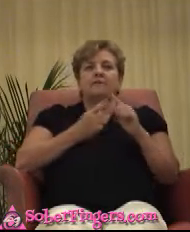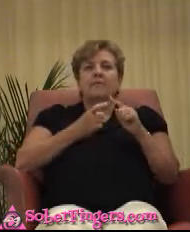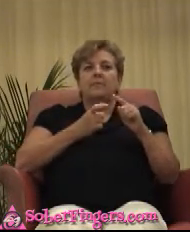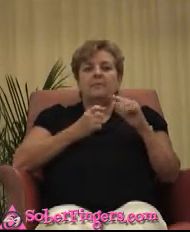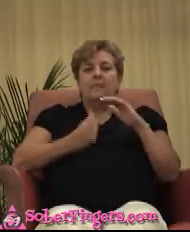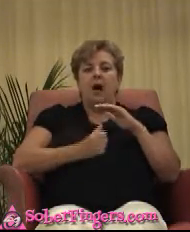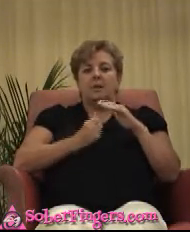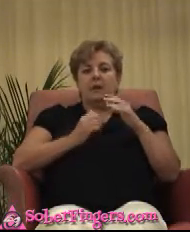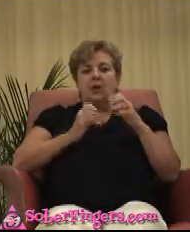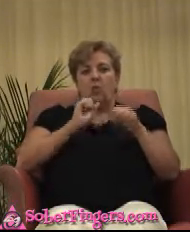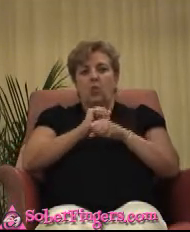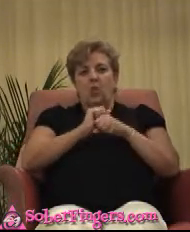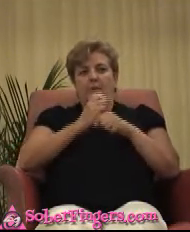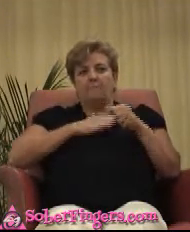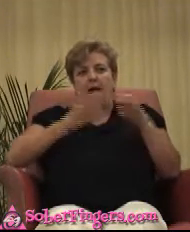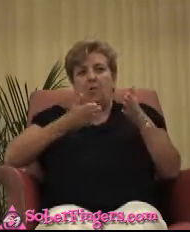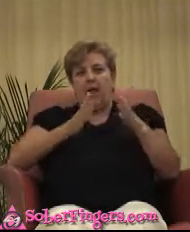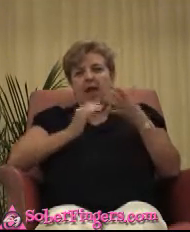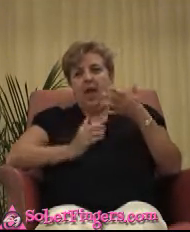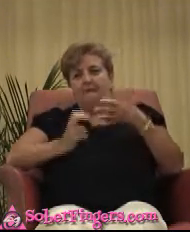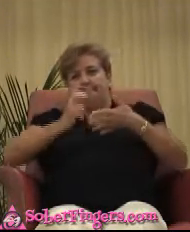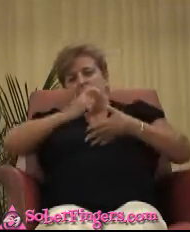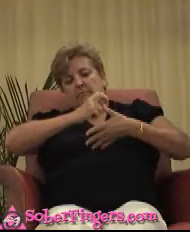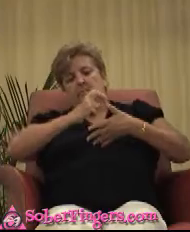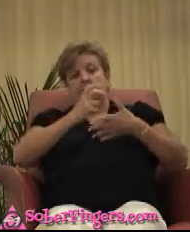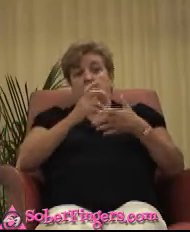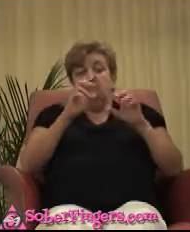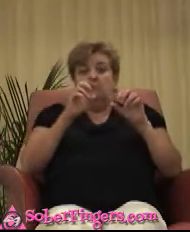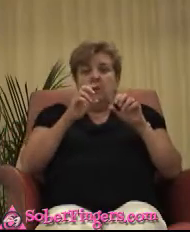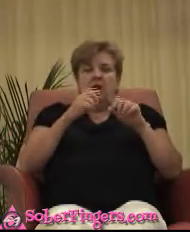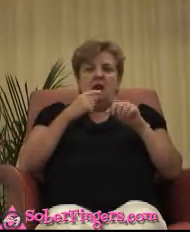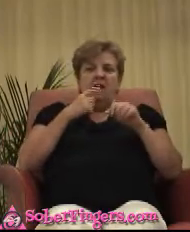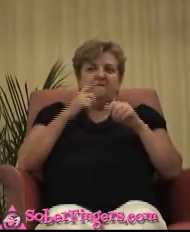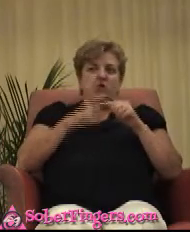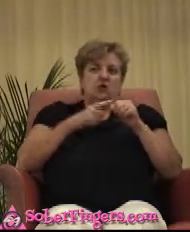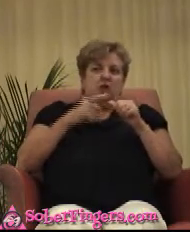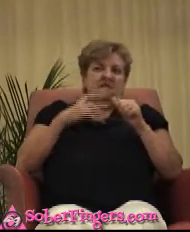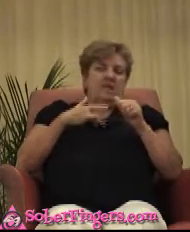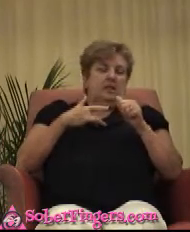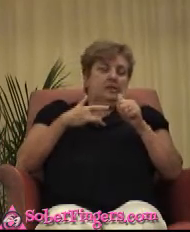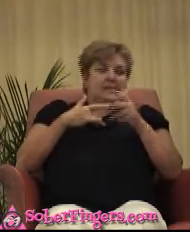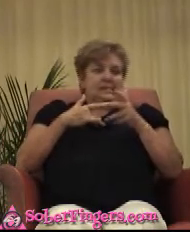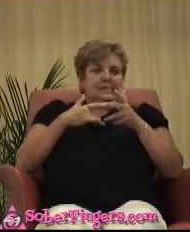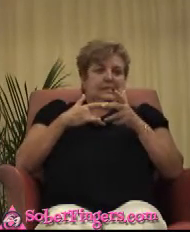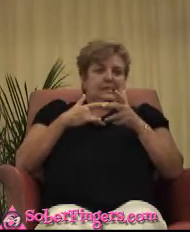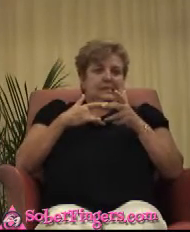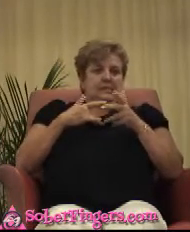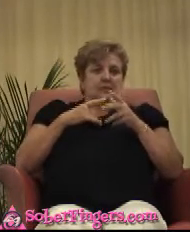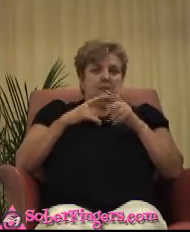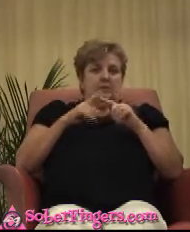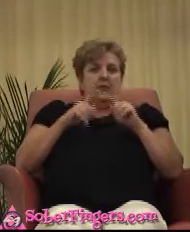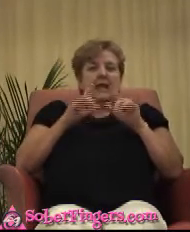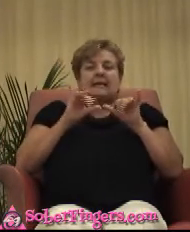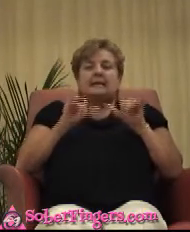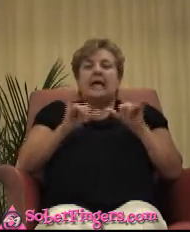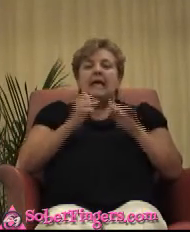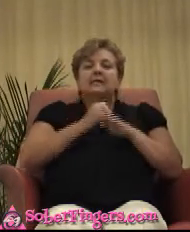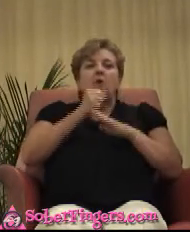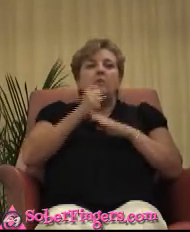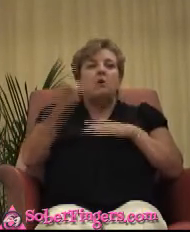And I didn't either at first. And then I said, okay. I stay sober one day at a time.